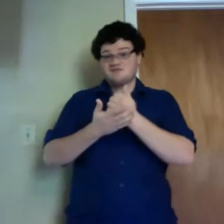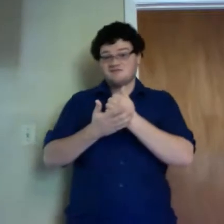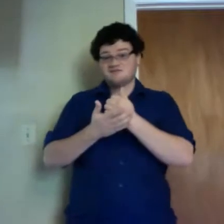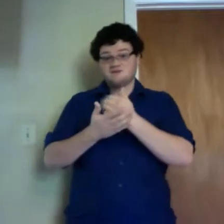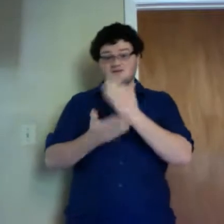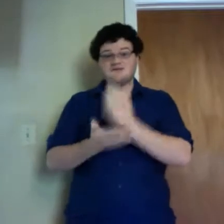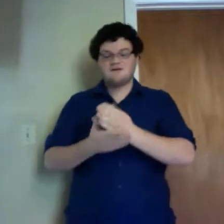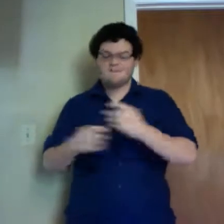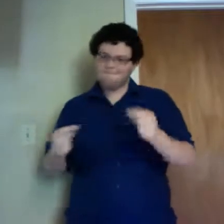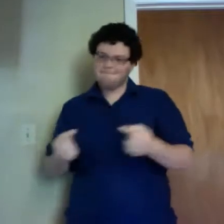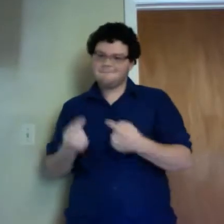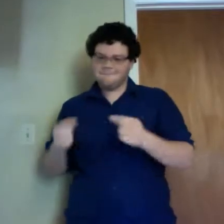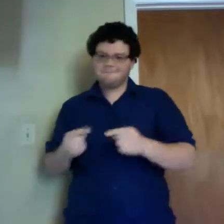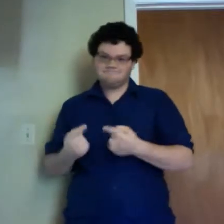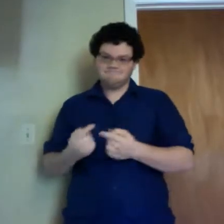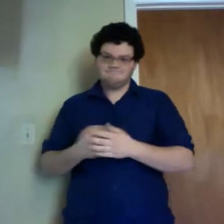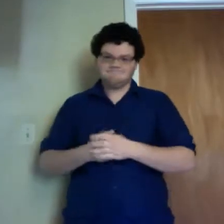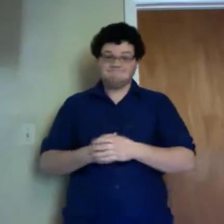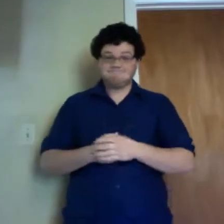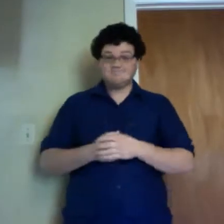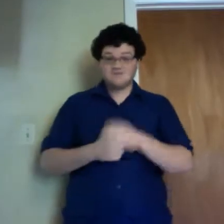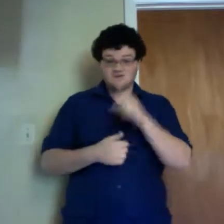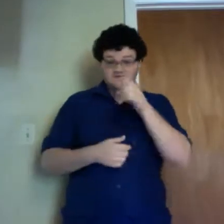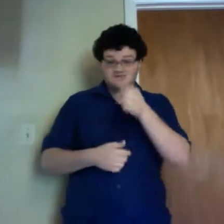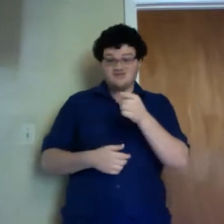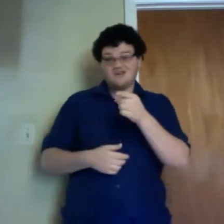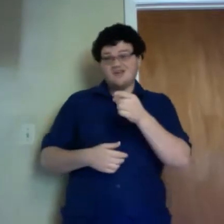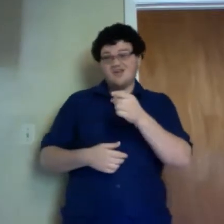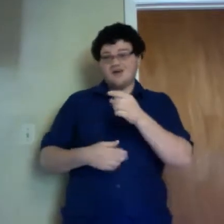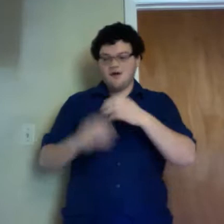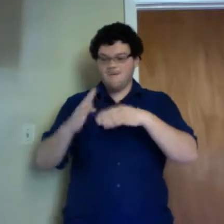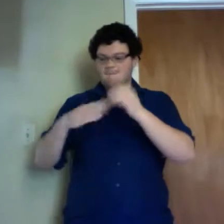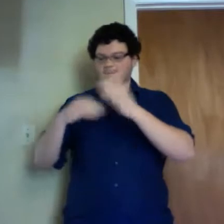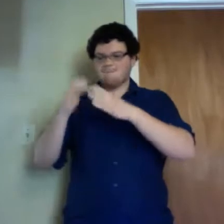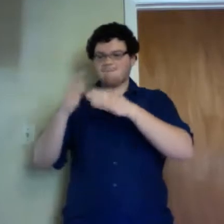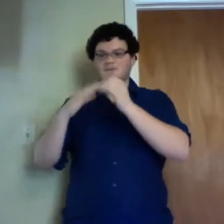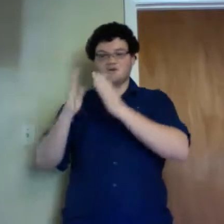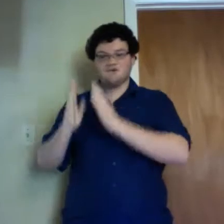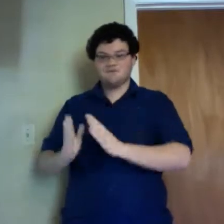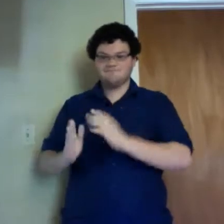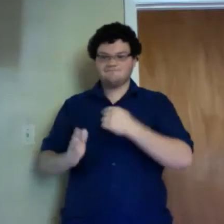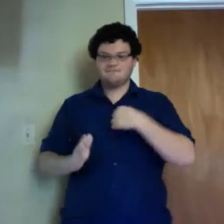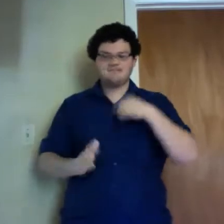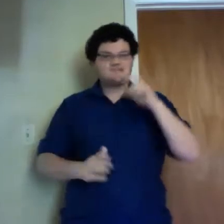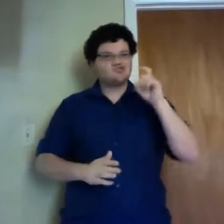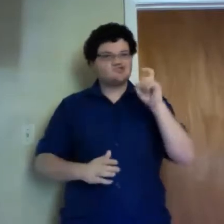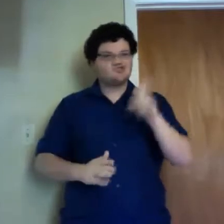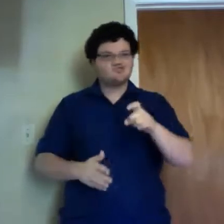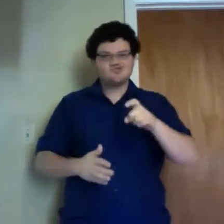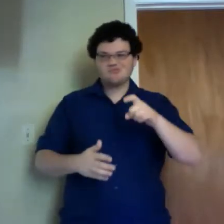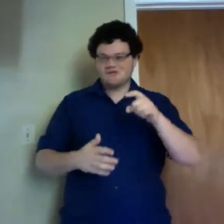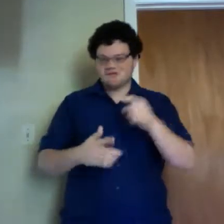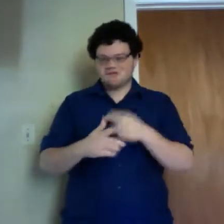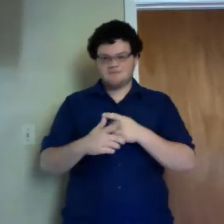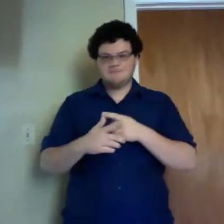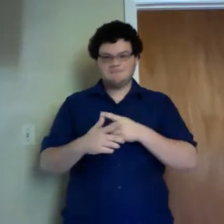you are obliged to ensure you only carry out construction work you are competent to do, report significant